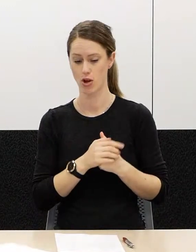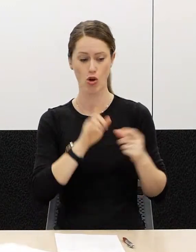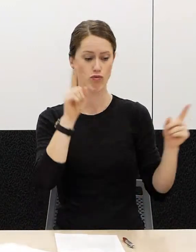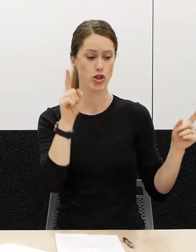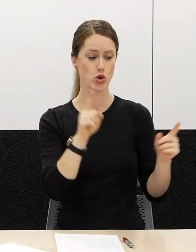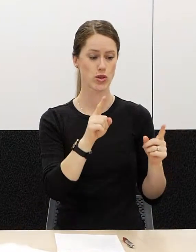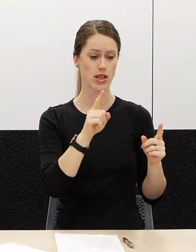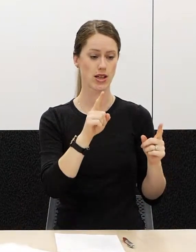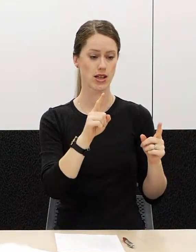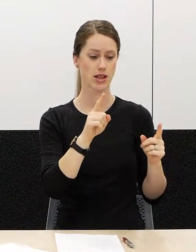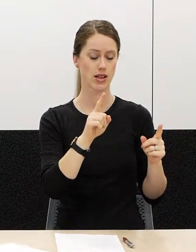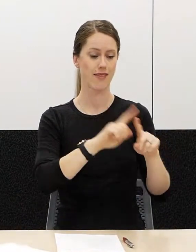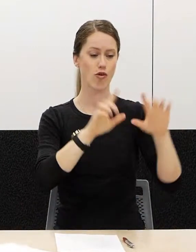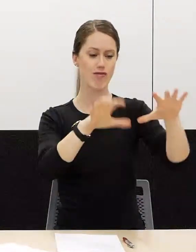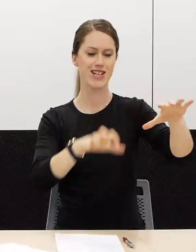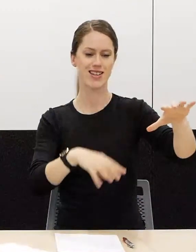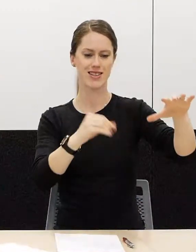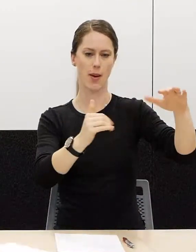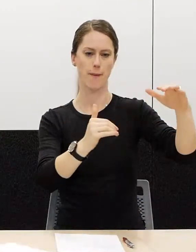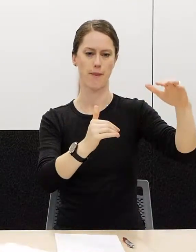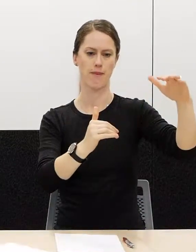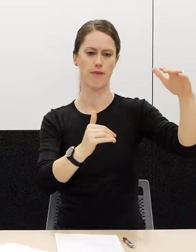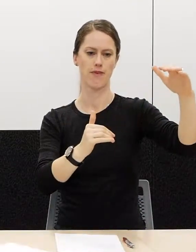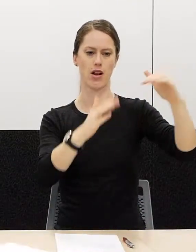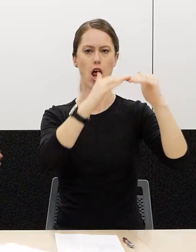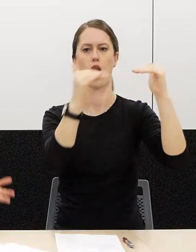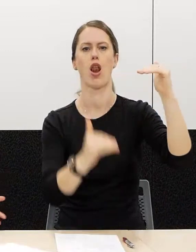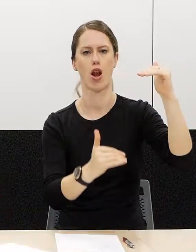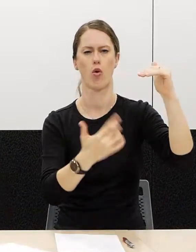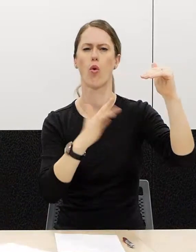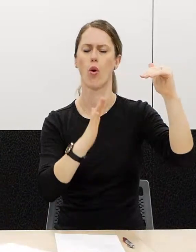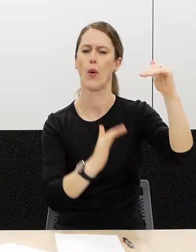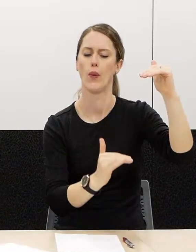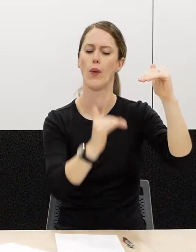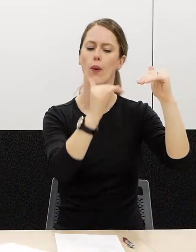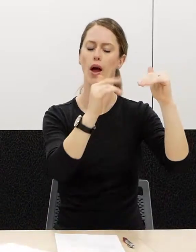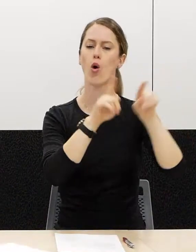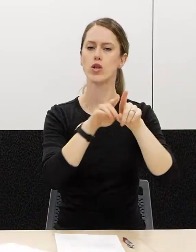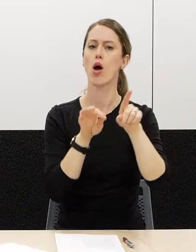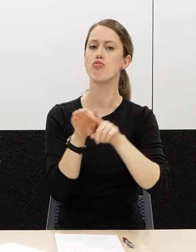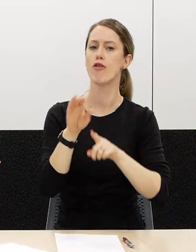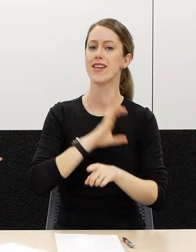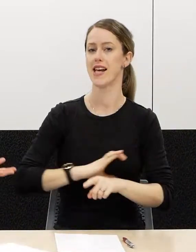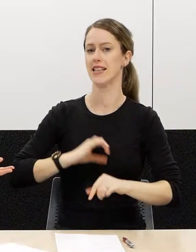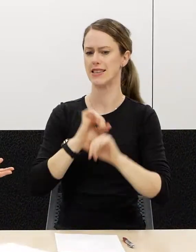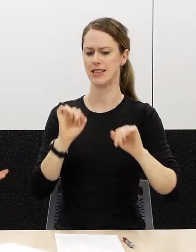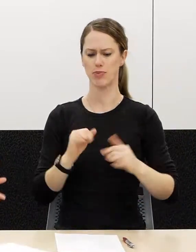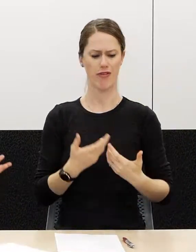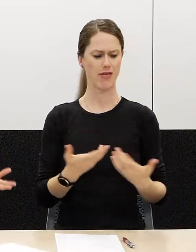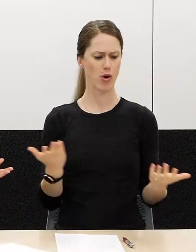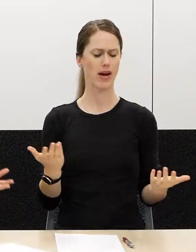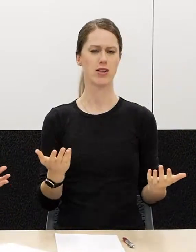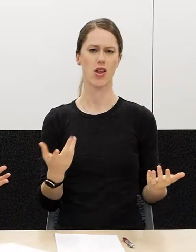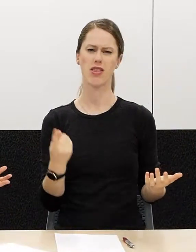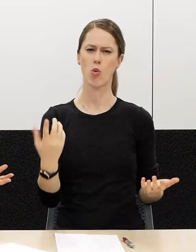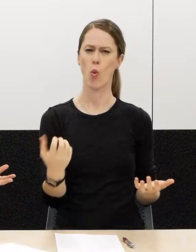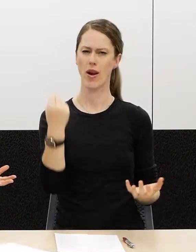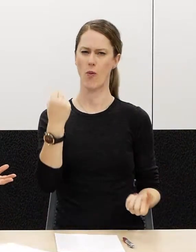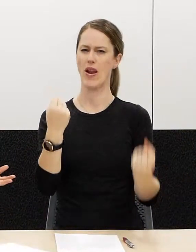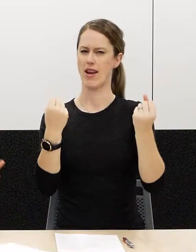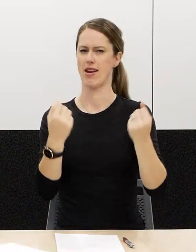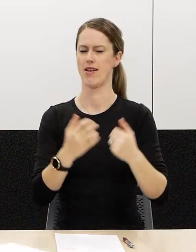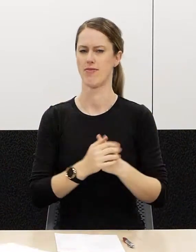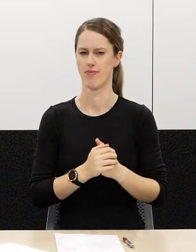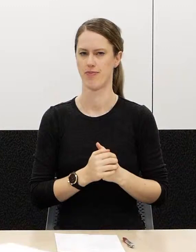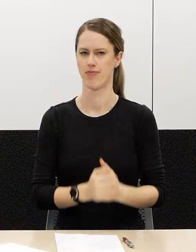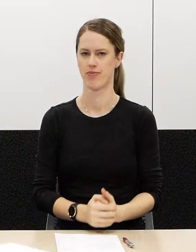reducing inequalities between regions and between groups of people, but we're also improving the cancer system for everybody. So it's a win-win